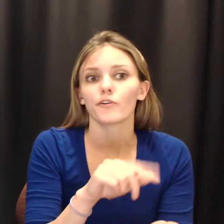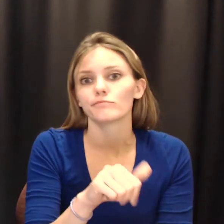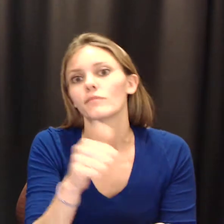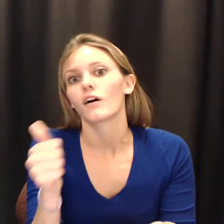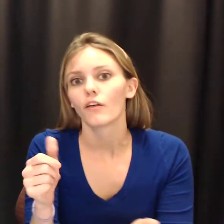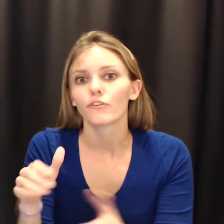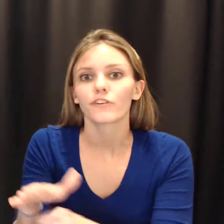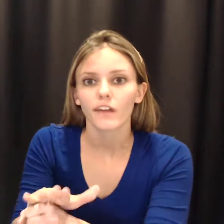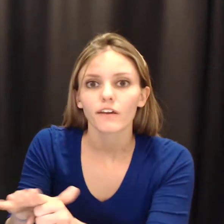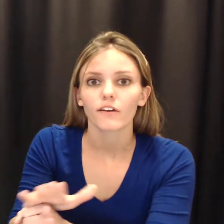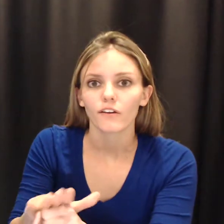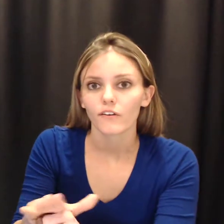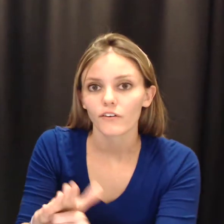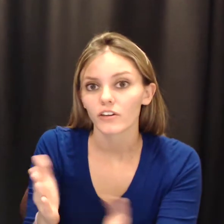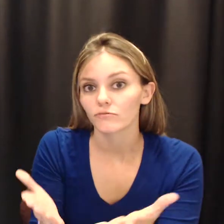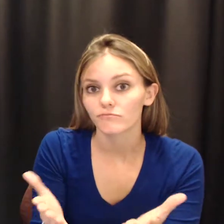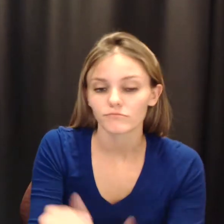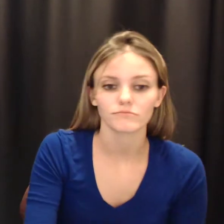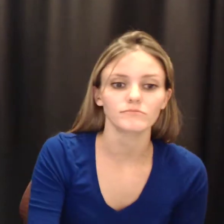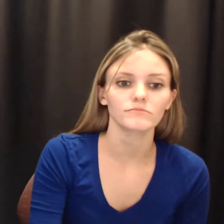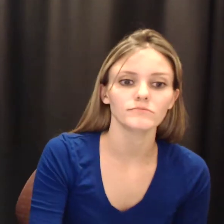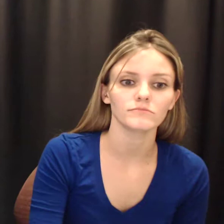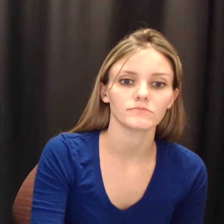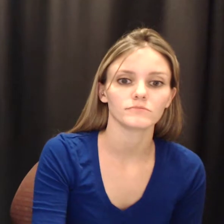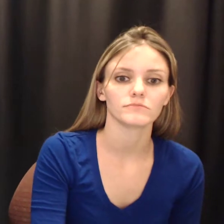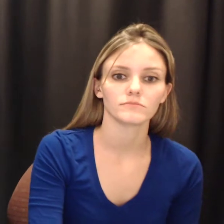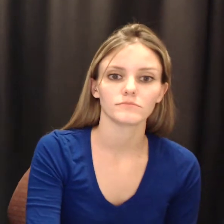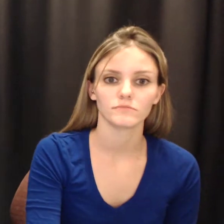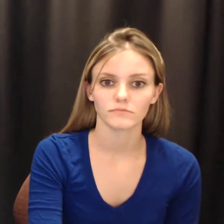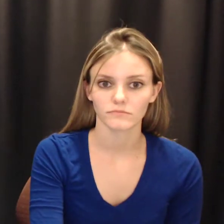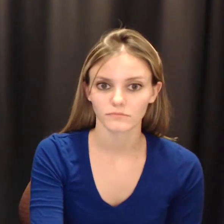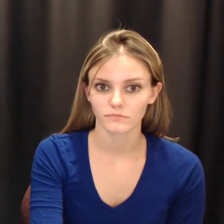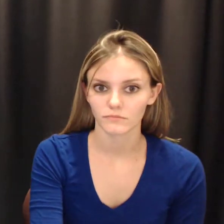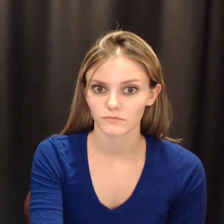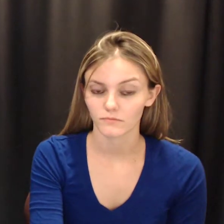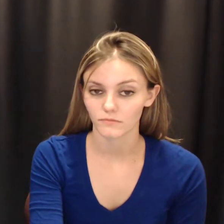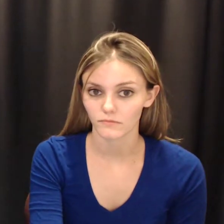prohibits you or makes you challenging in terms of finding a job?